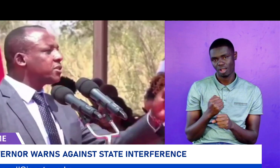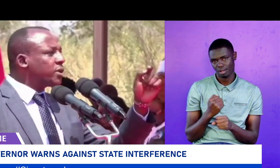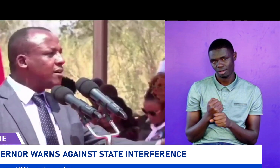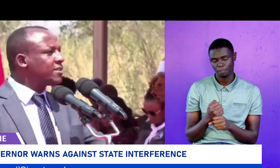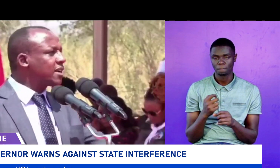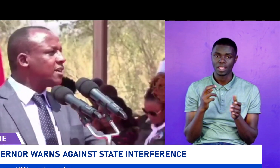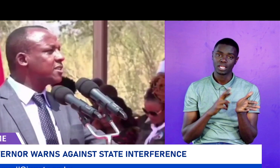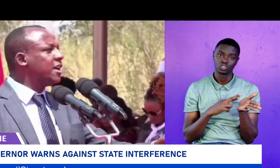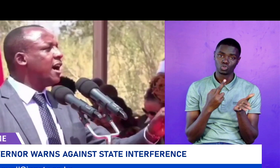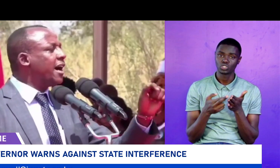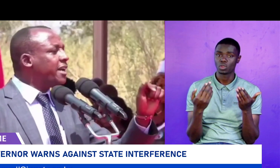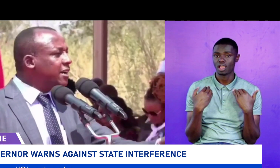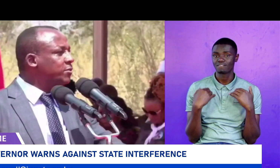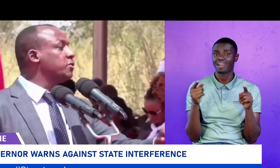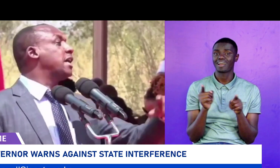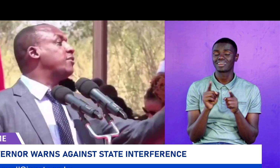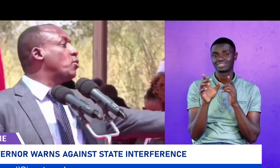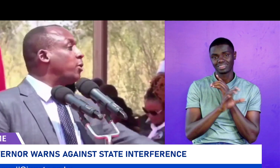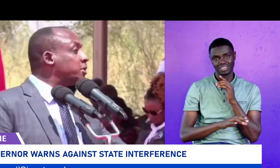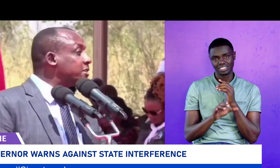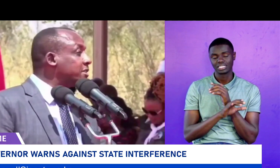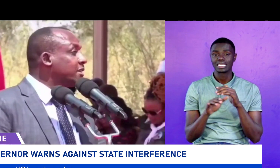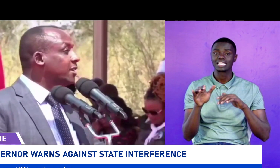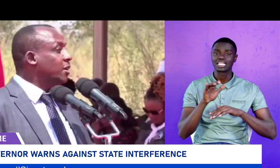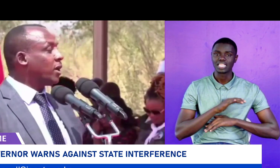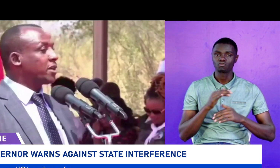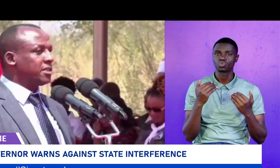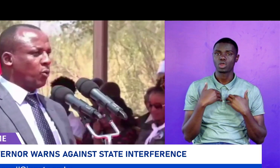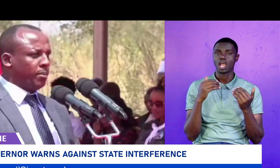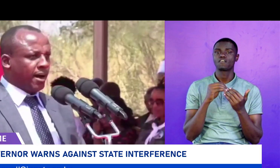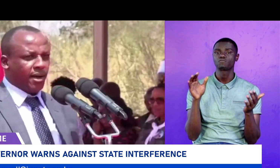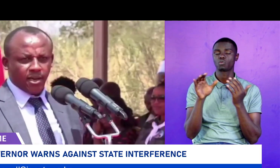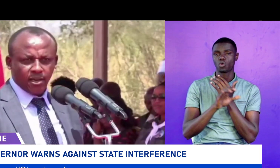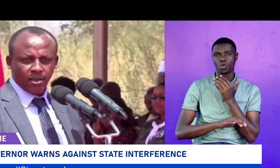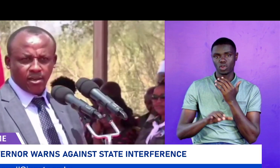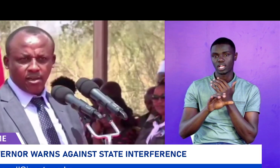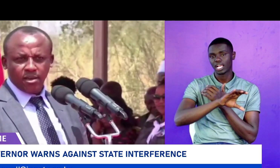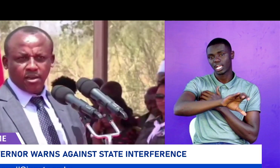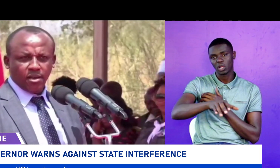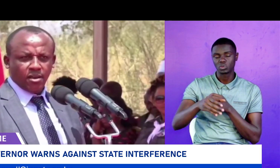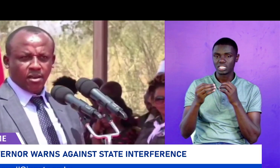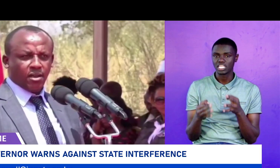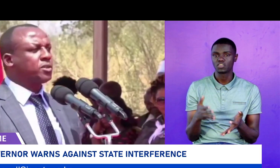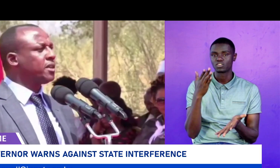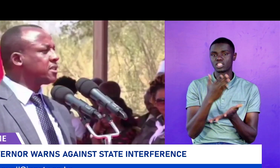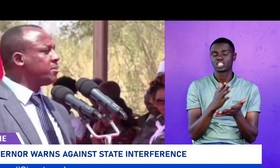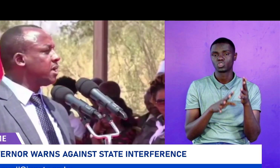have as a country are enough to even have more counties. Wakiacha kuiba na kutengeneza mitandao